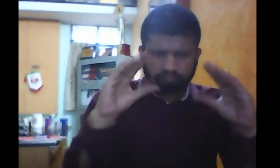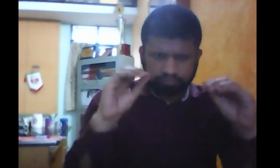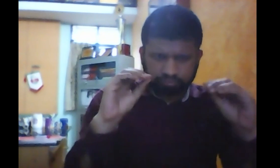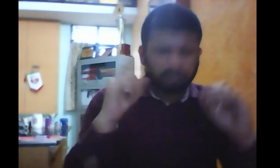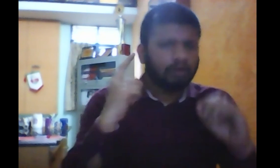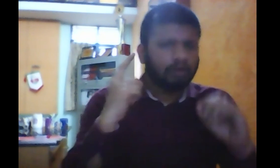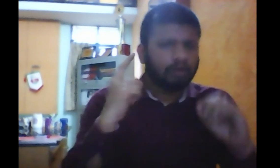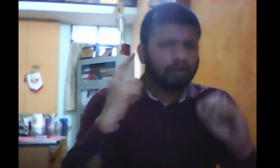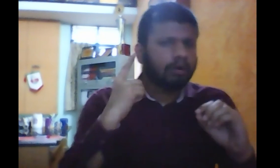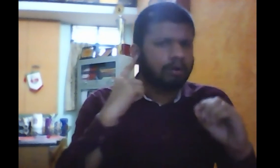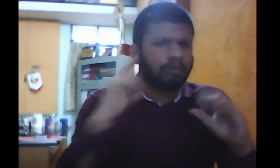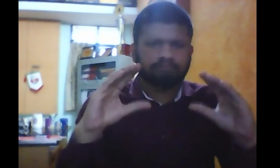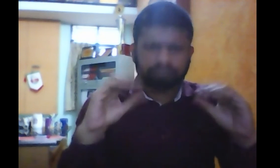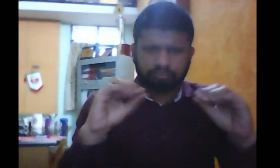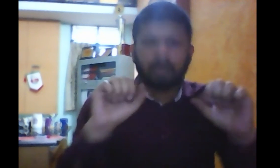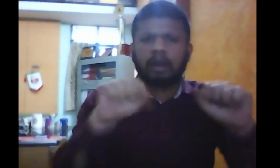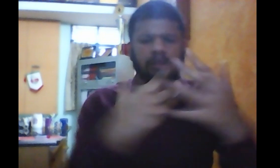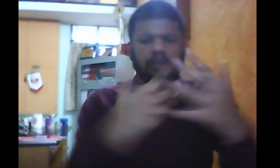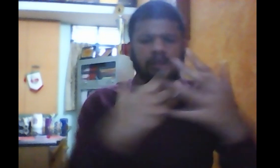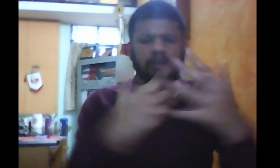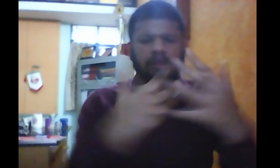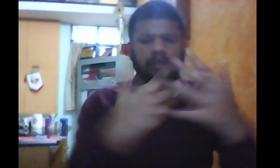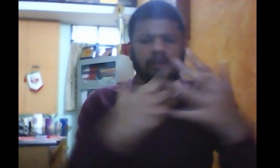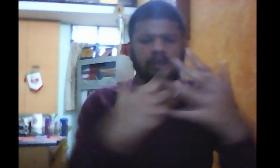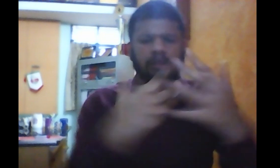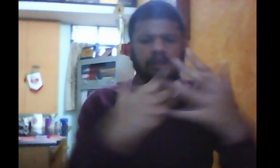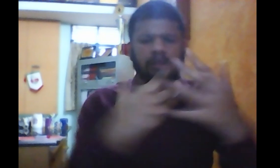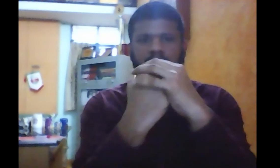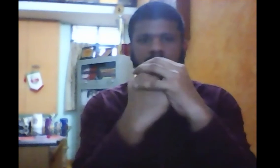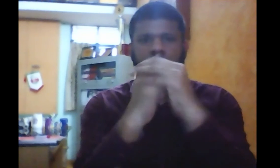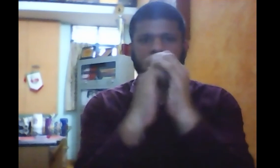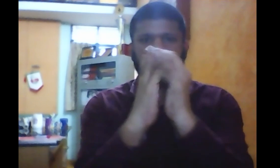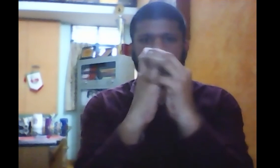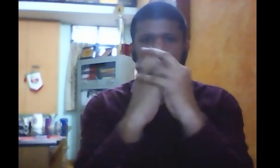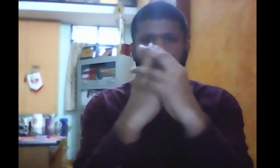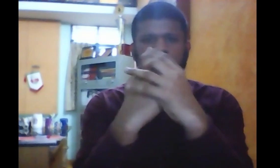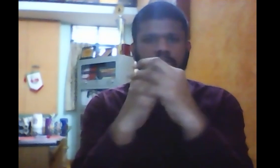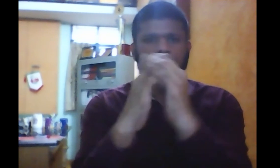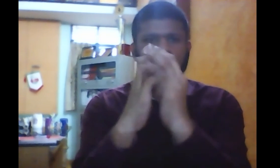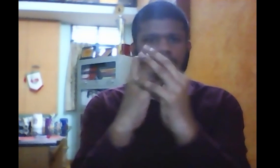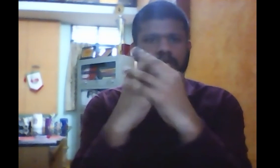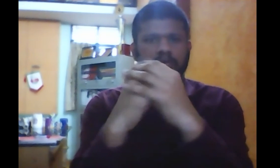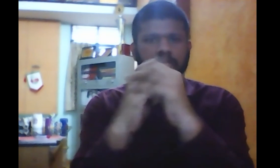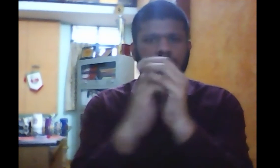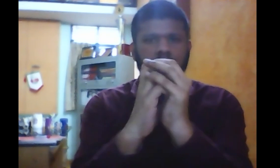deaf and blind also, so they are using the sign language which is called tactile sign language. So they are